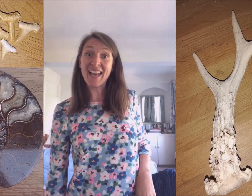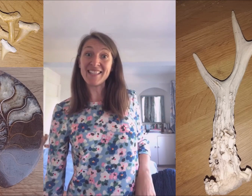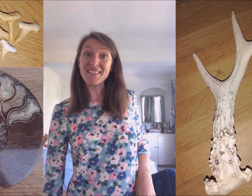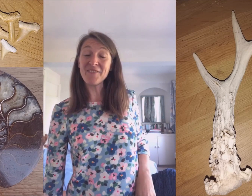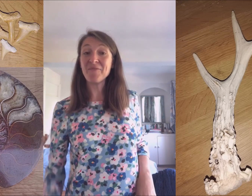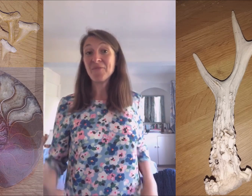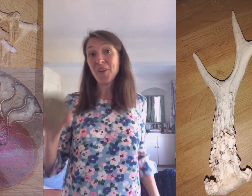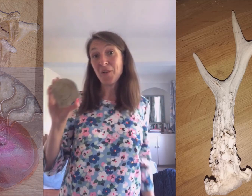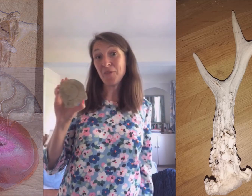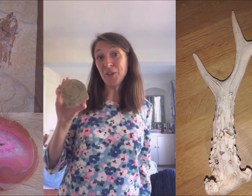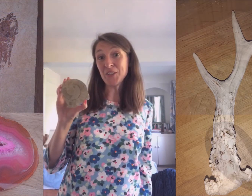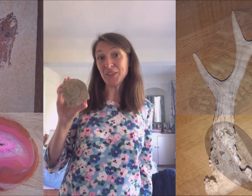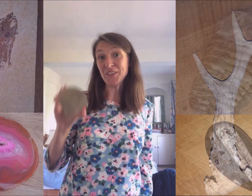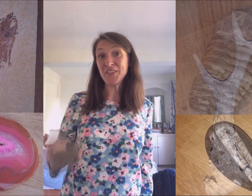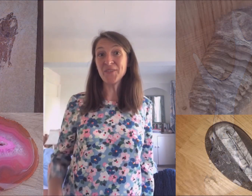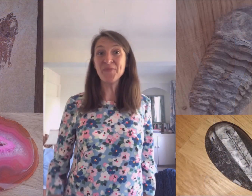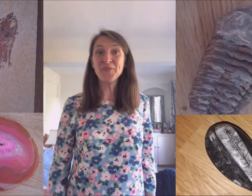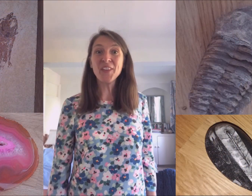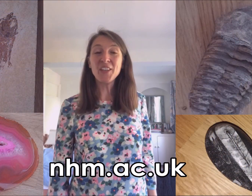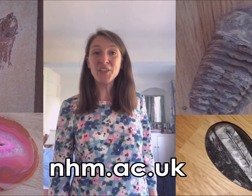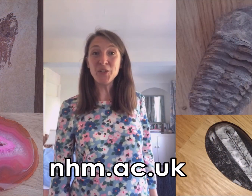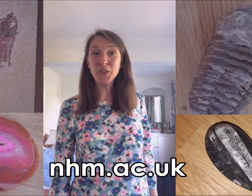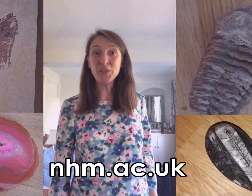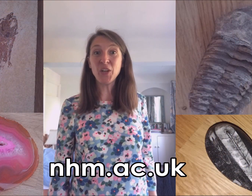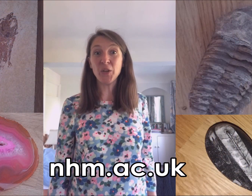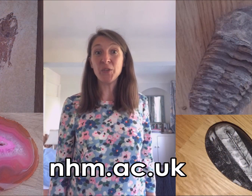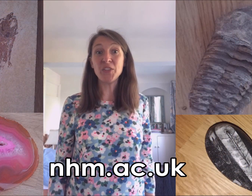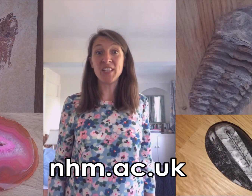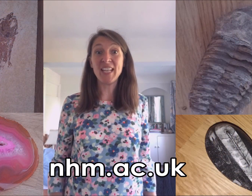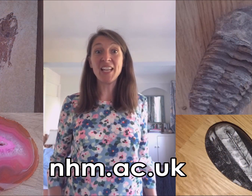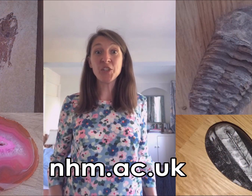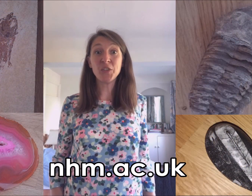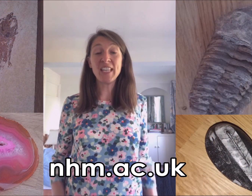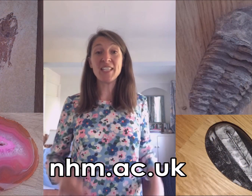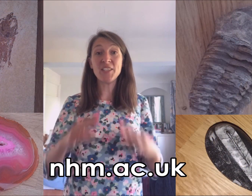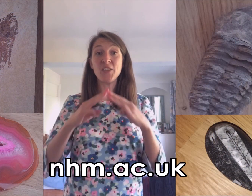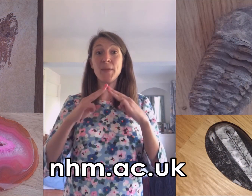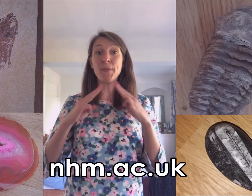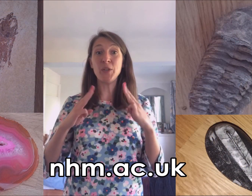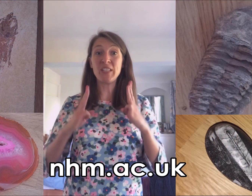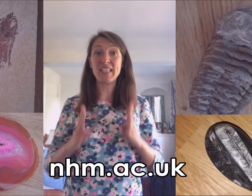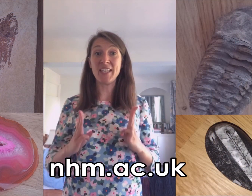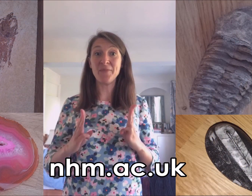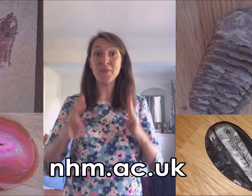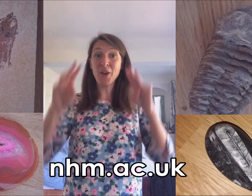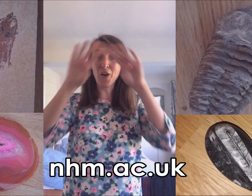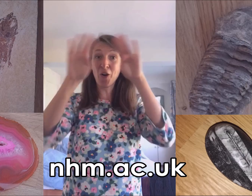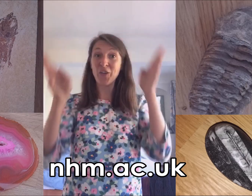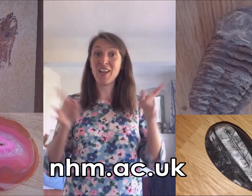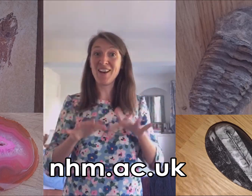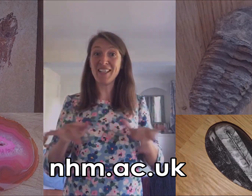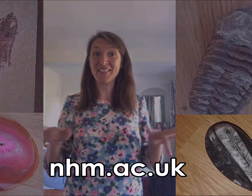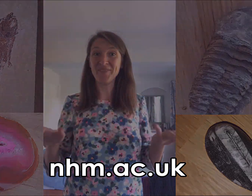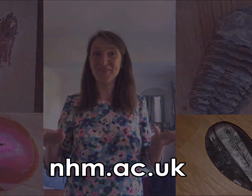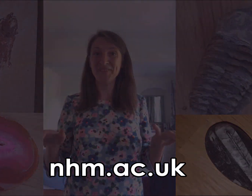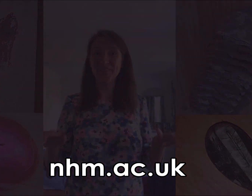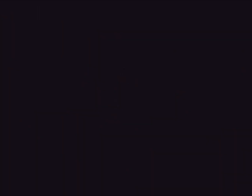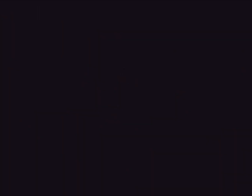and fossils, you can go to the Natural History Museum online.